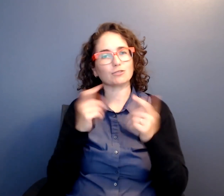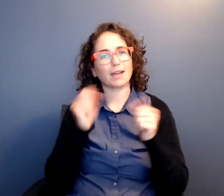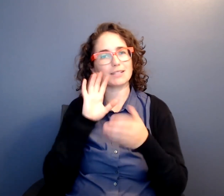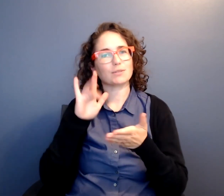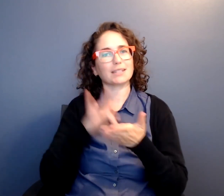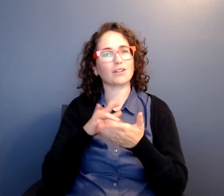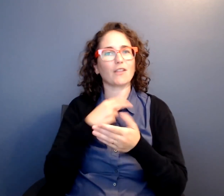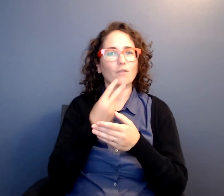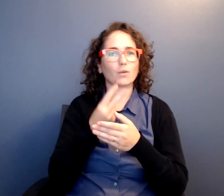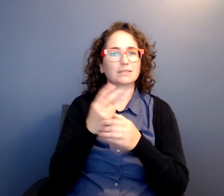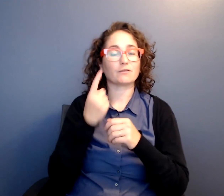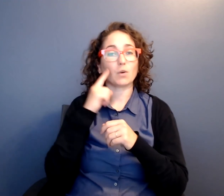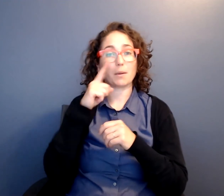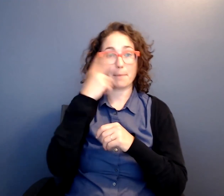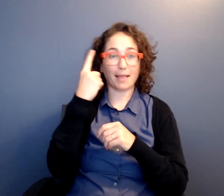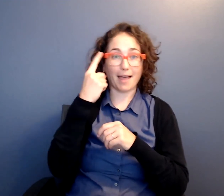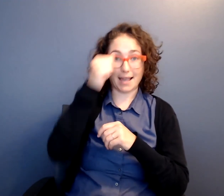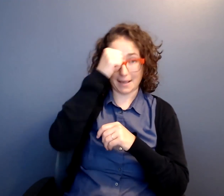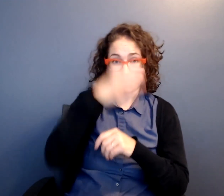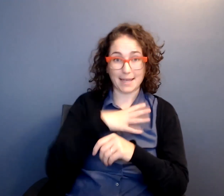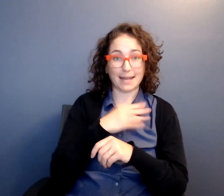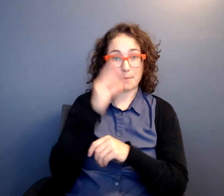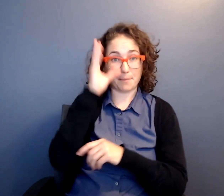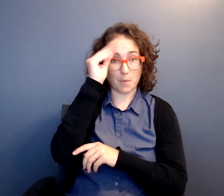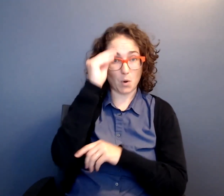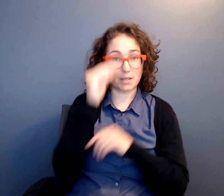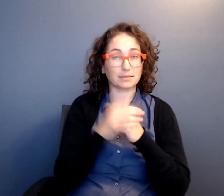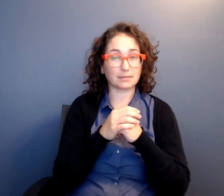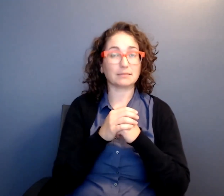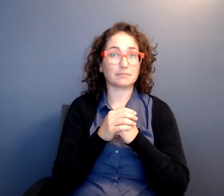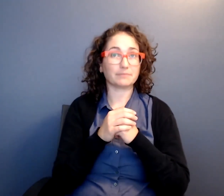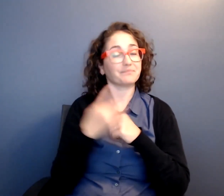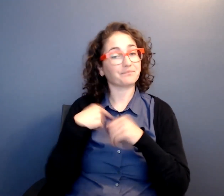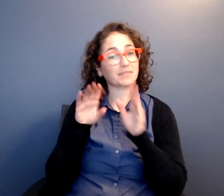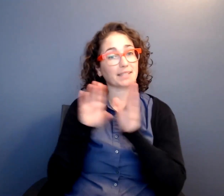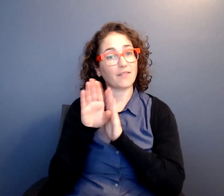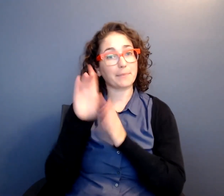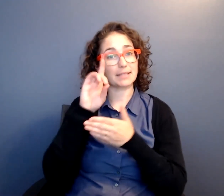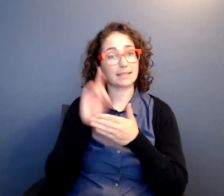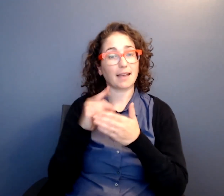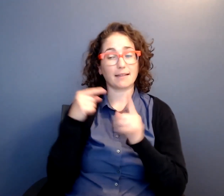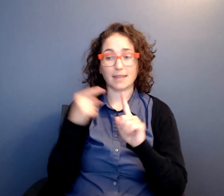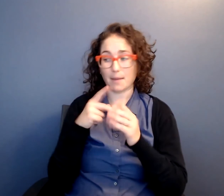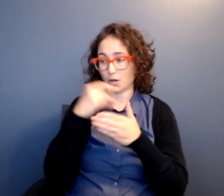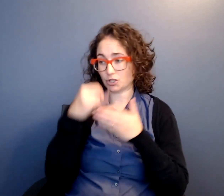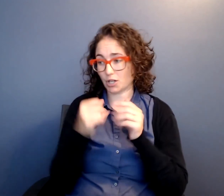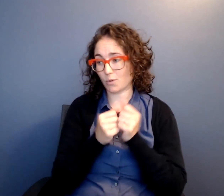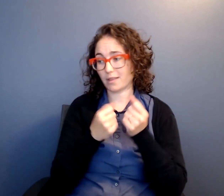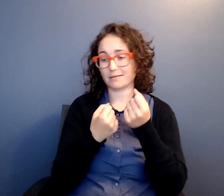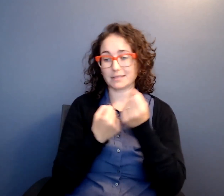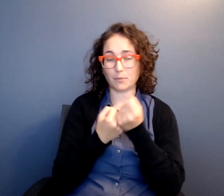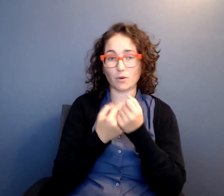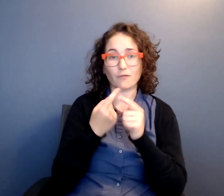of Black men and boys. And we have developed and designed that project with support from the Blue Shield of